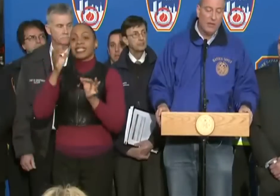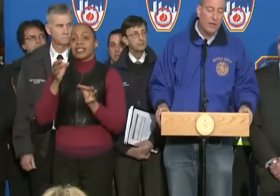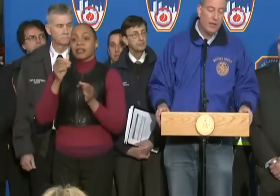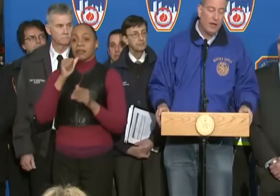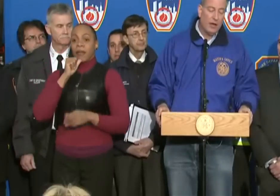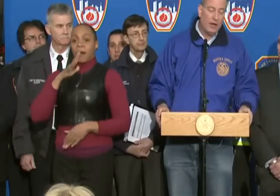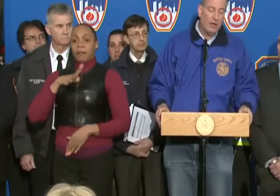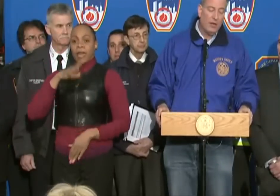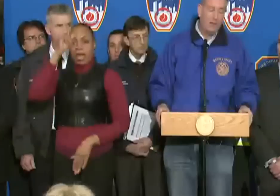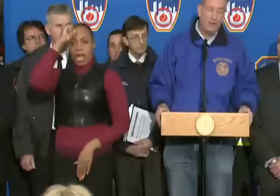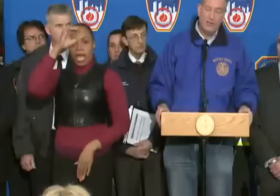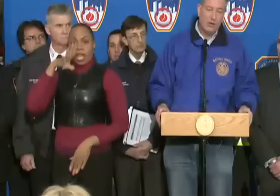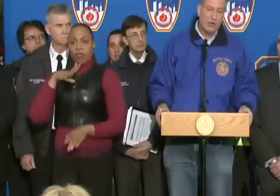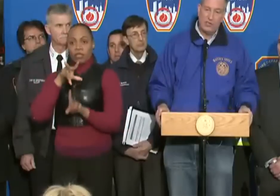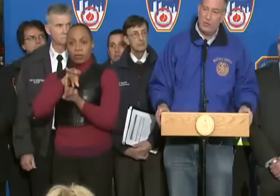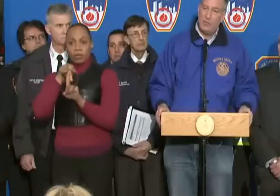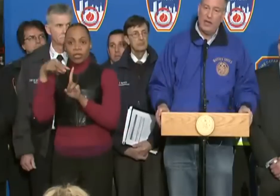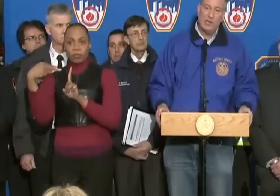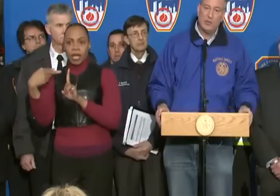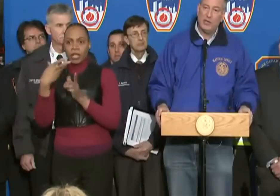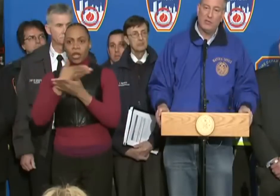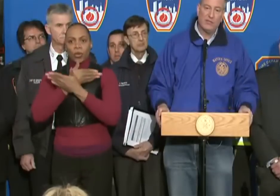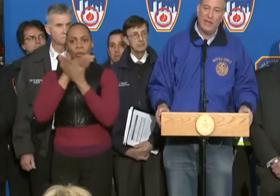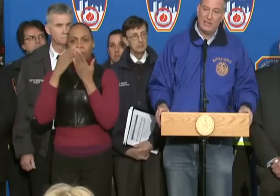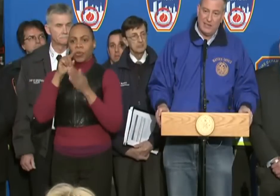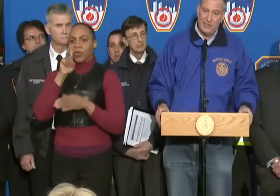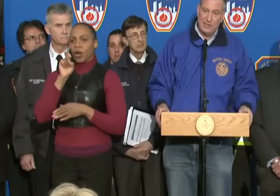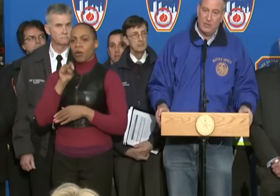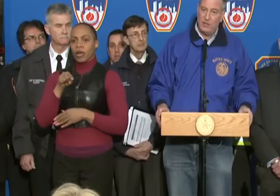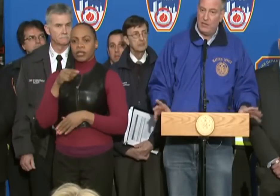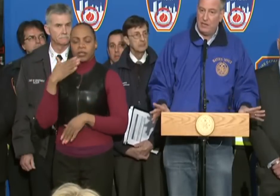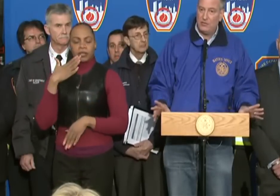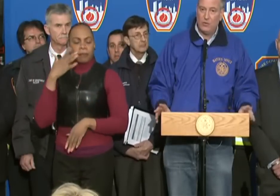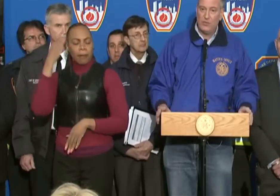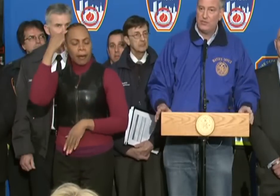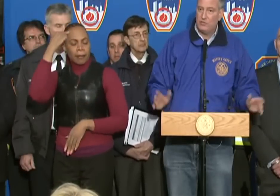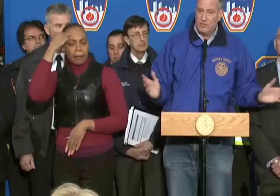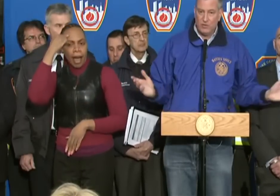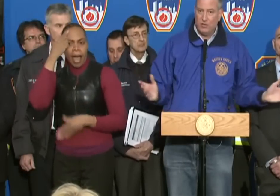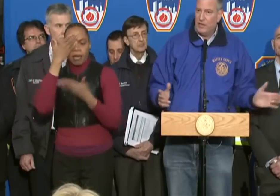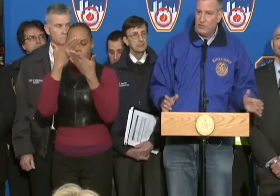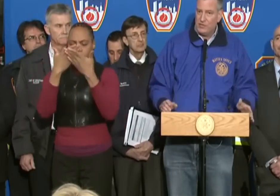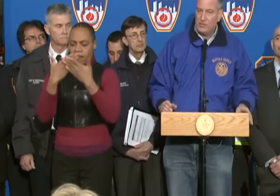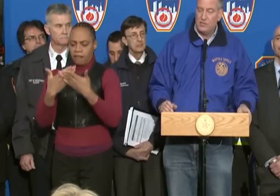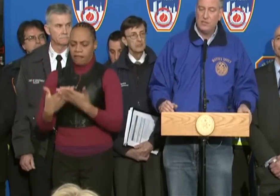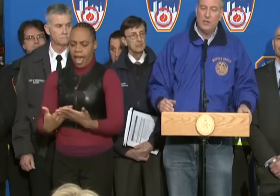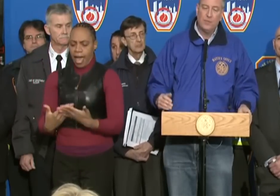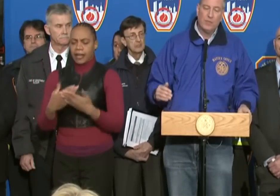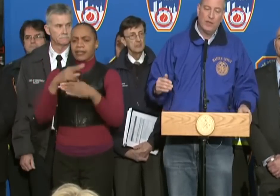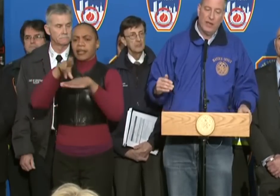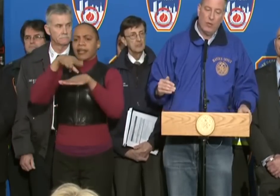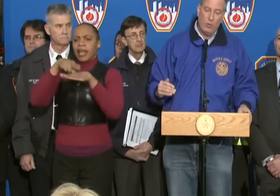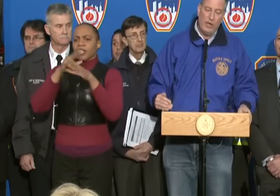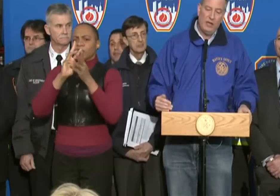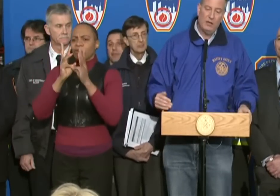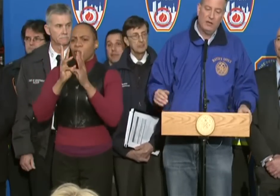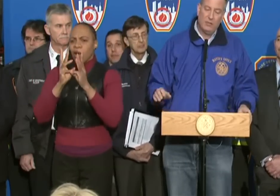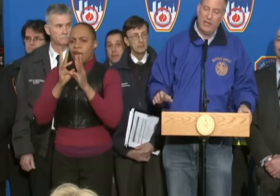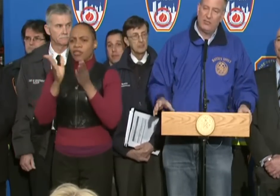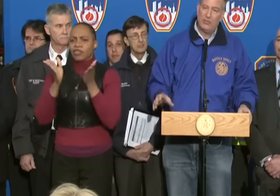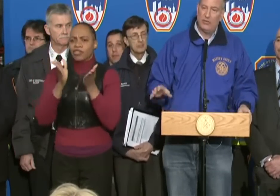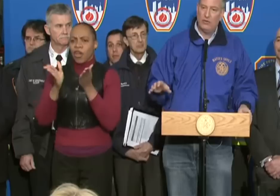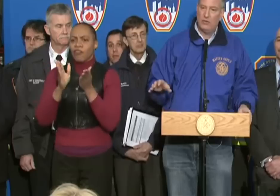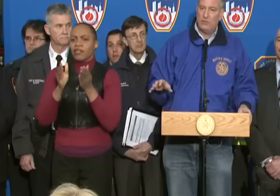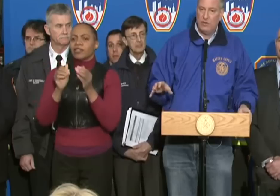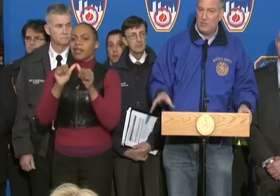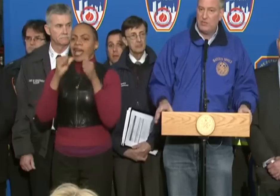perspective. There was no question in my mind as we went over the facts last night with the National Weather Service and all the agencies that we could